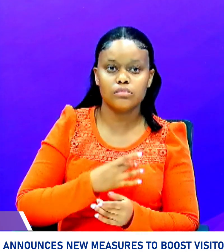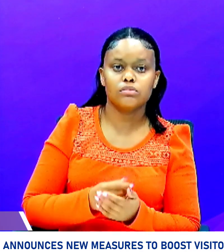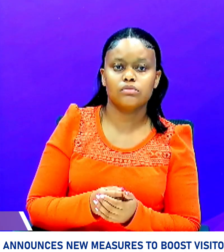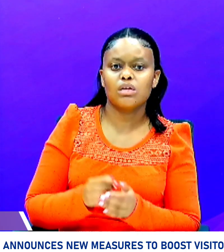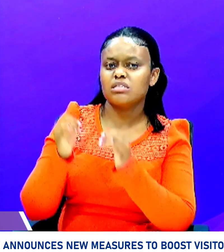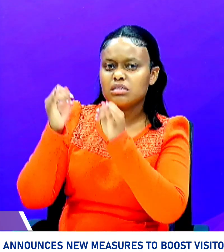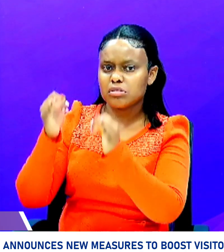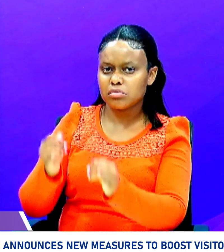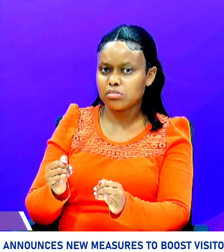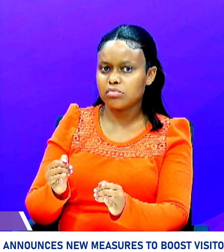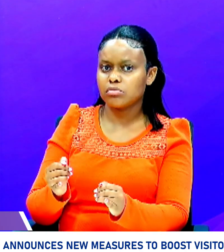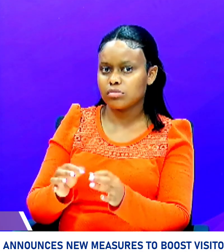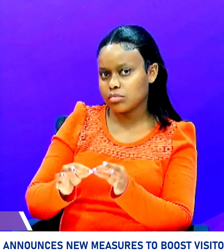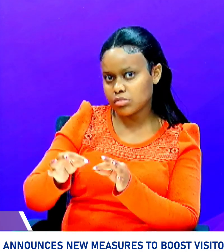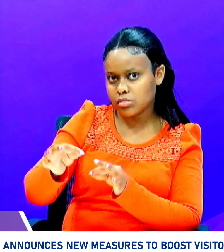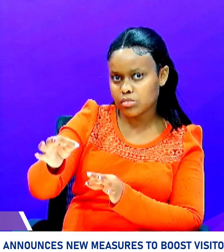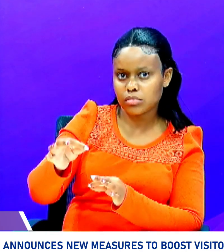tour operators and visitors.